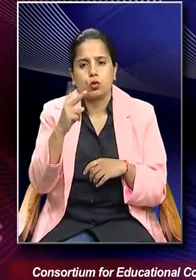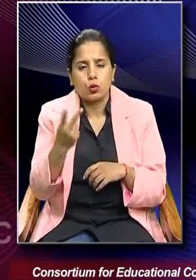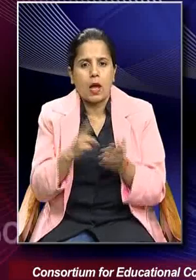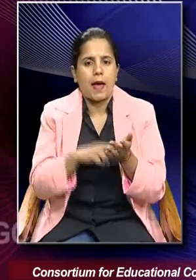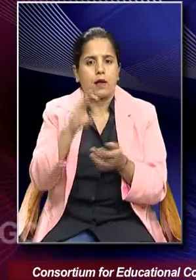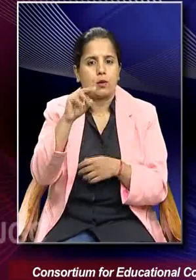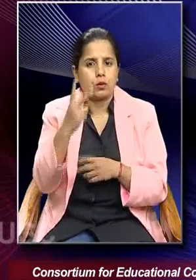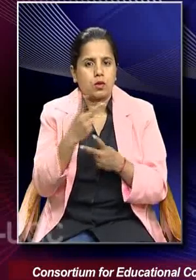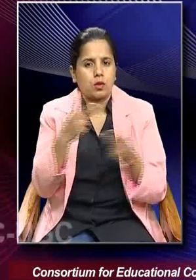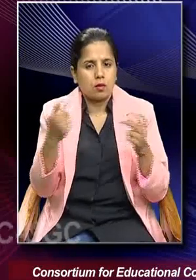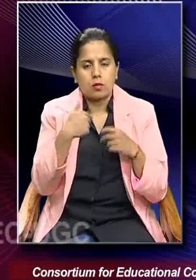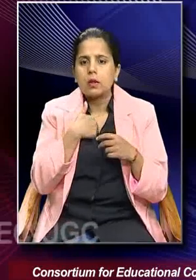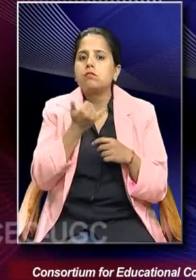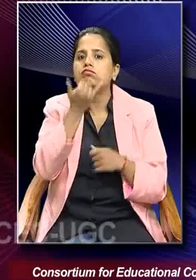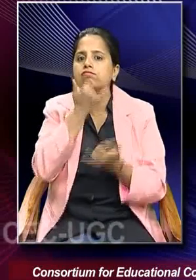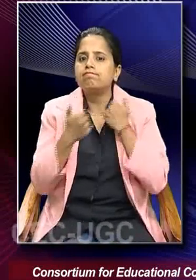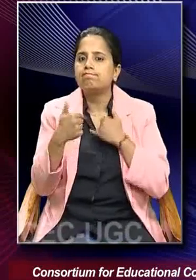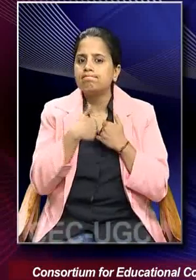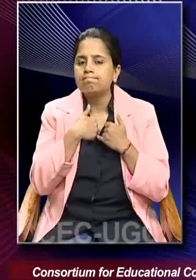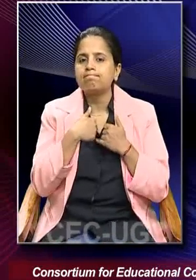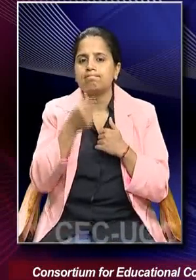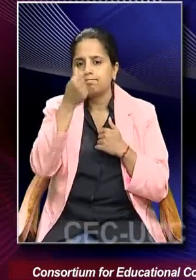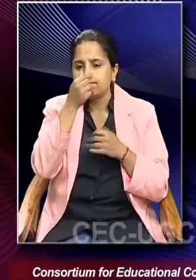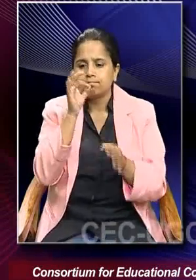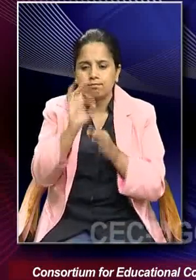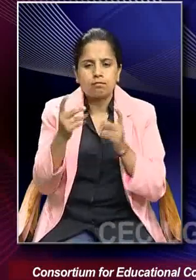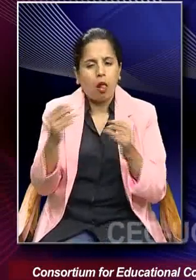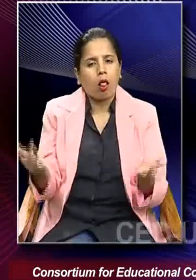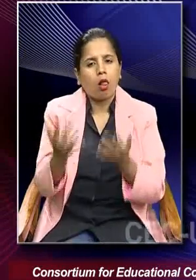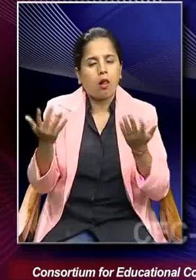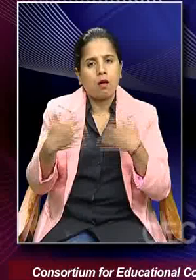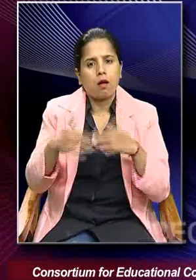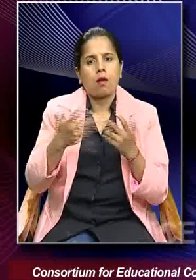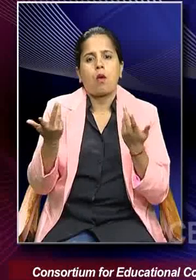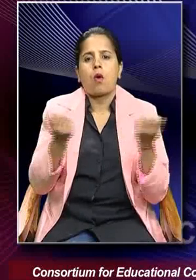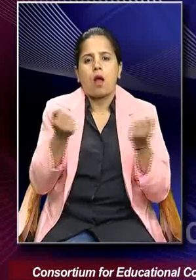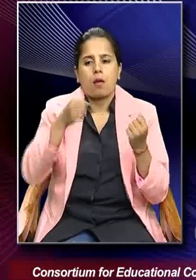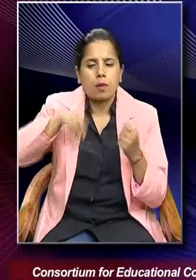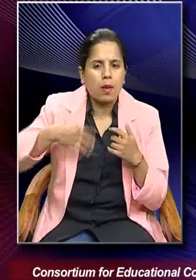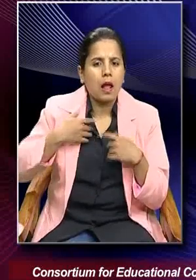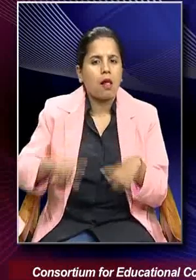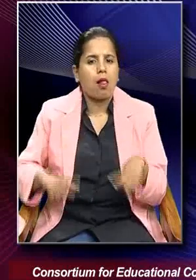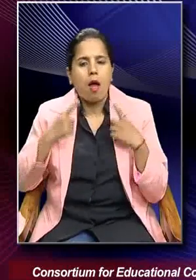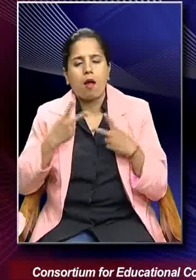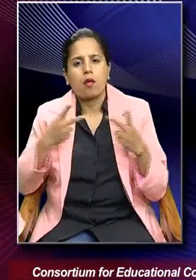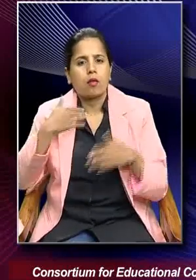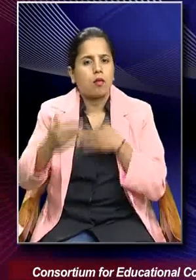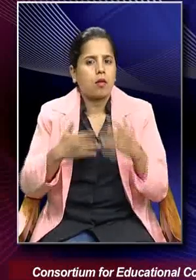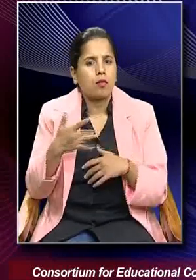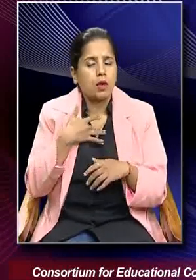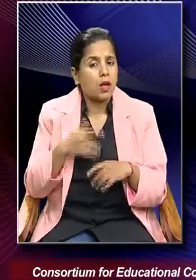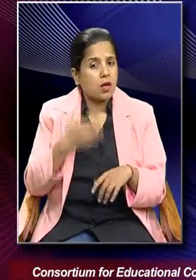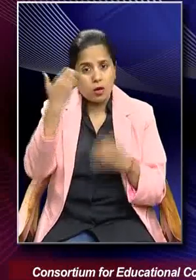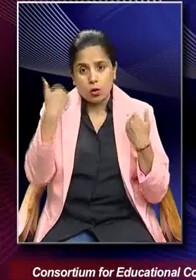human activities. There is something majorly wrong the way we are living our lives. Human